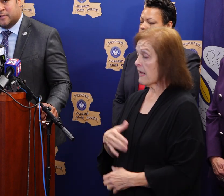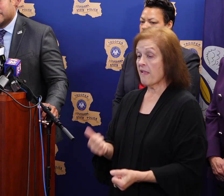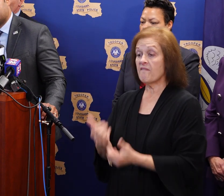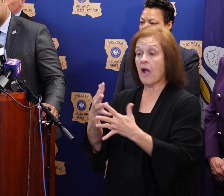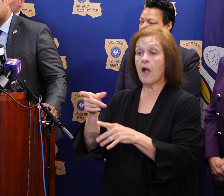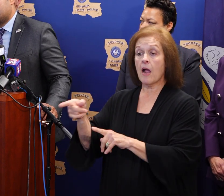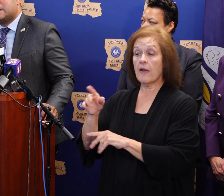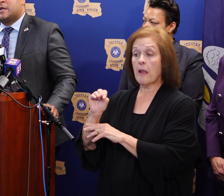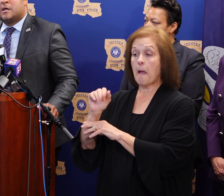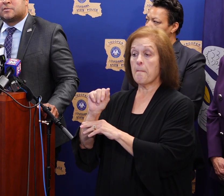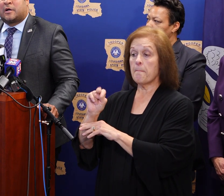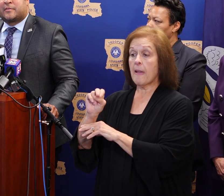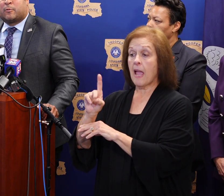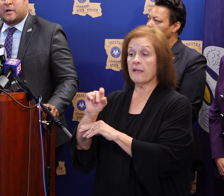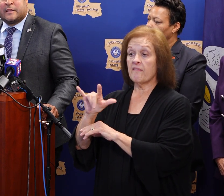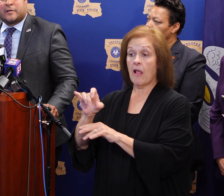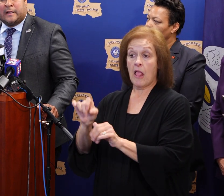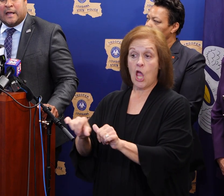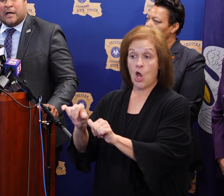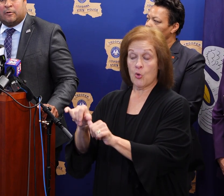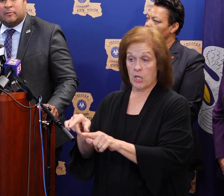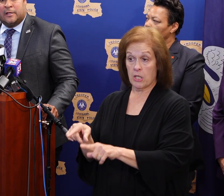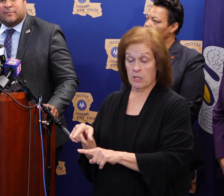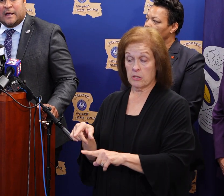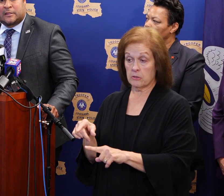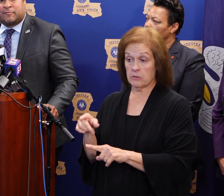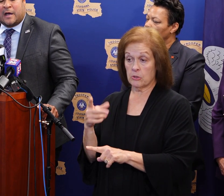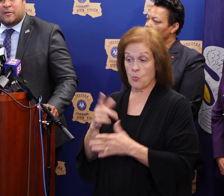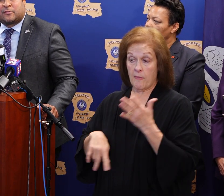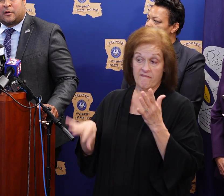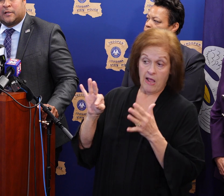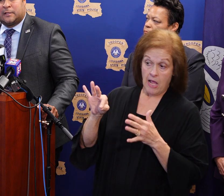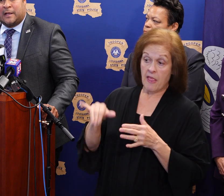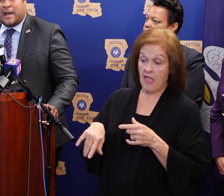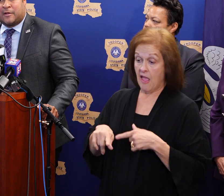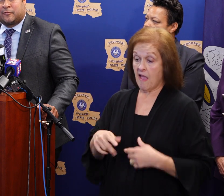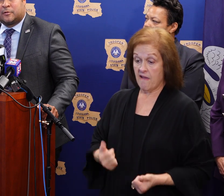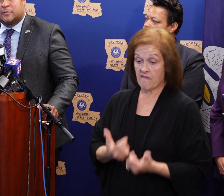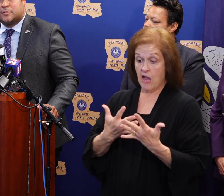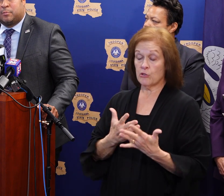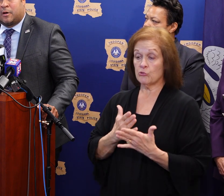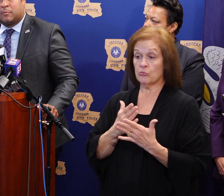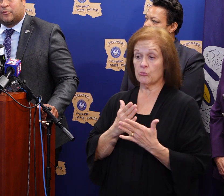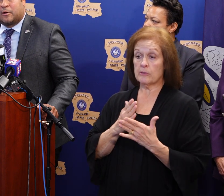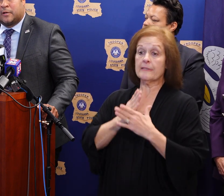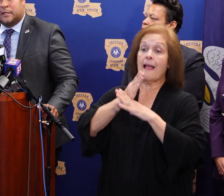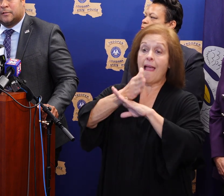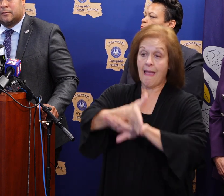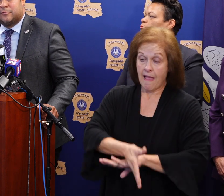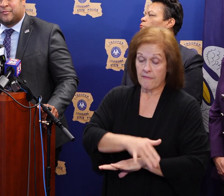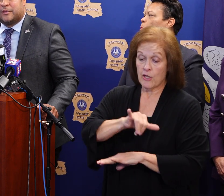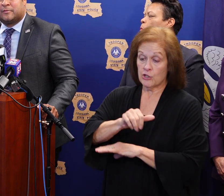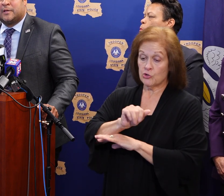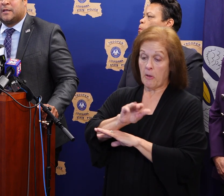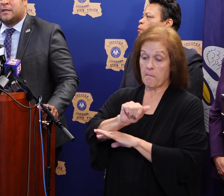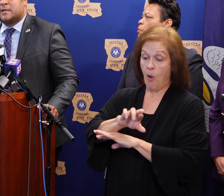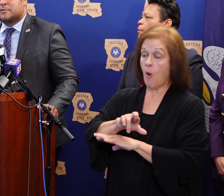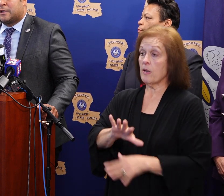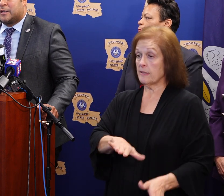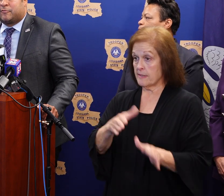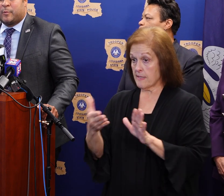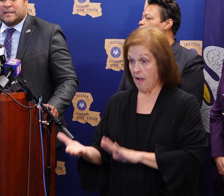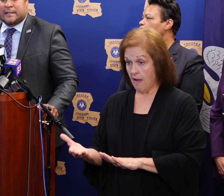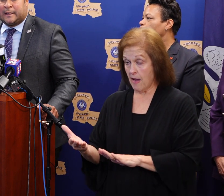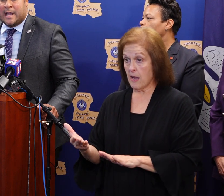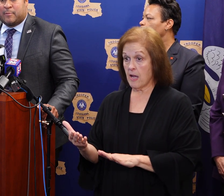at the Mandeville scene, so our working theory now is that the fire started after Jabbar was already deceased. There's